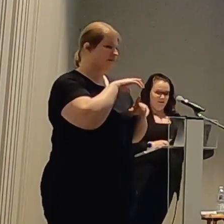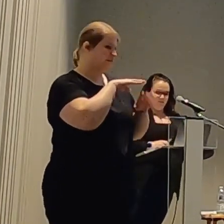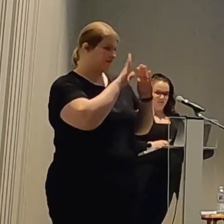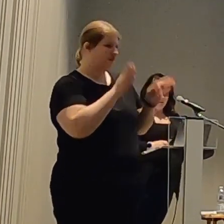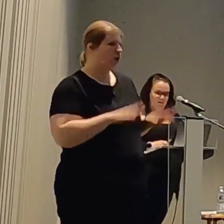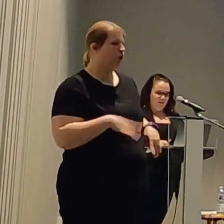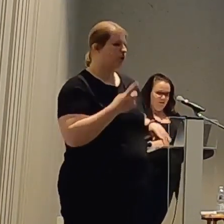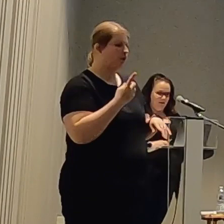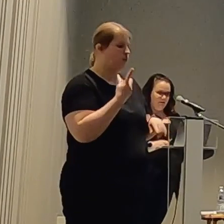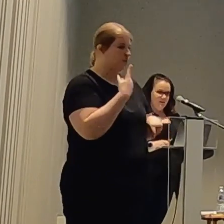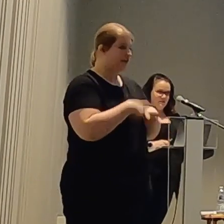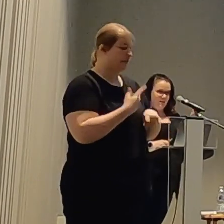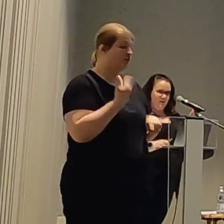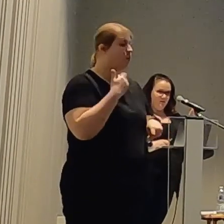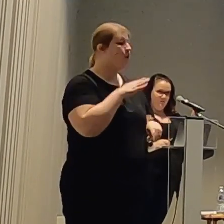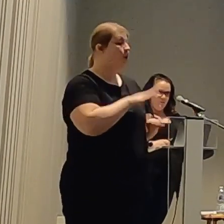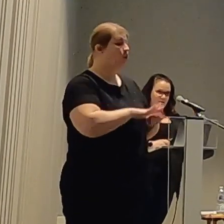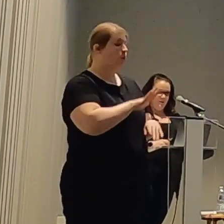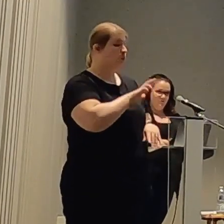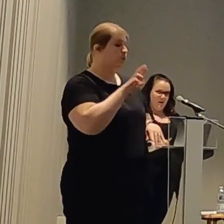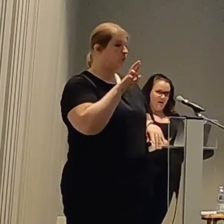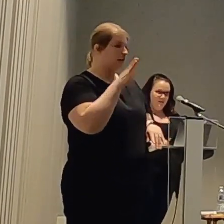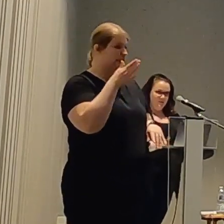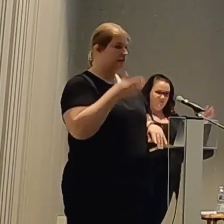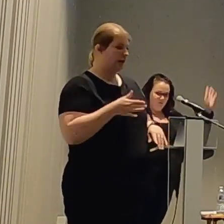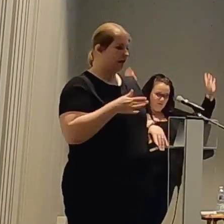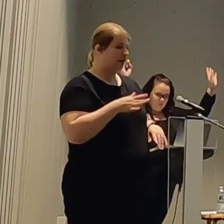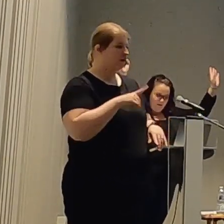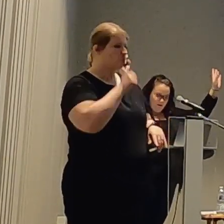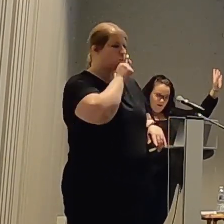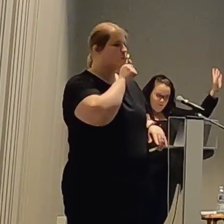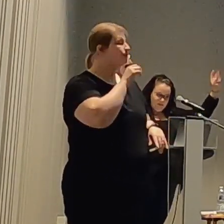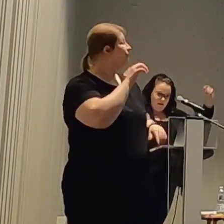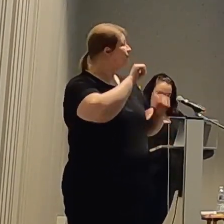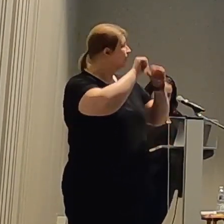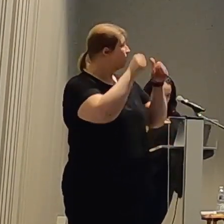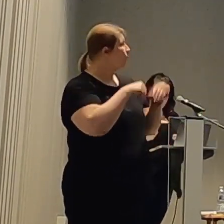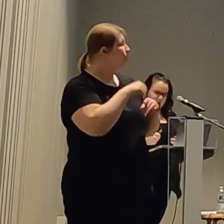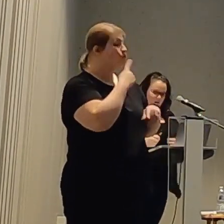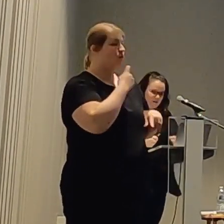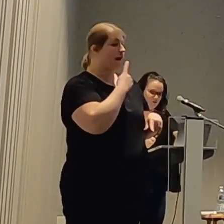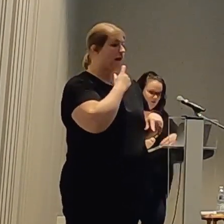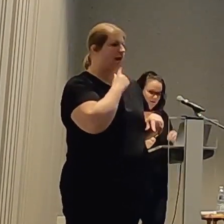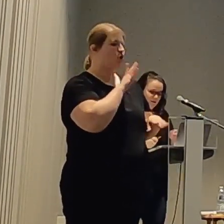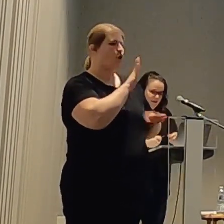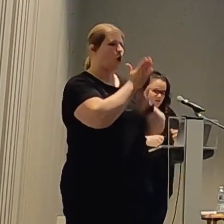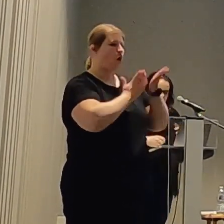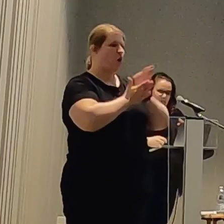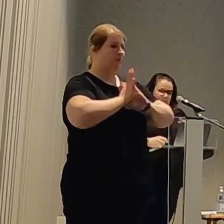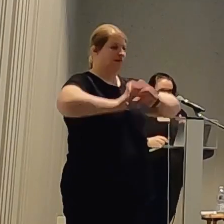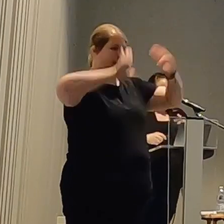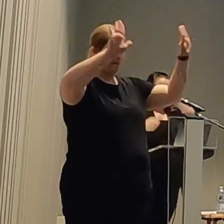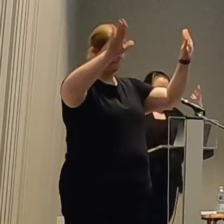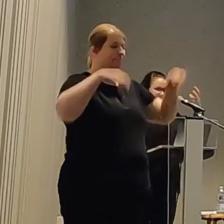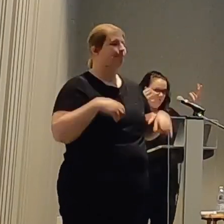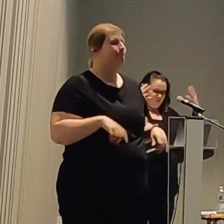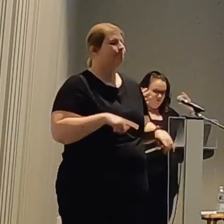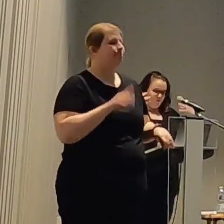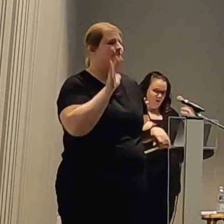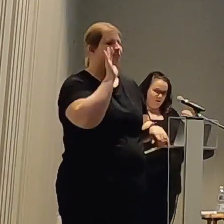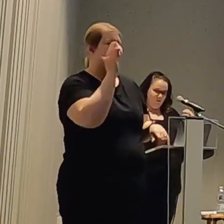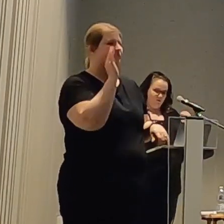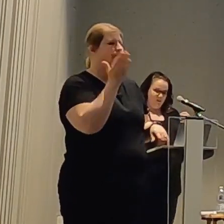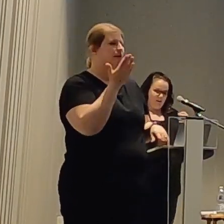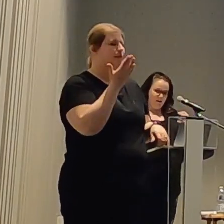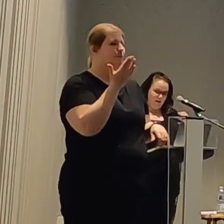side of the canvas, there is the figure in red, the one with her arms outstretched. She seems to be